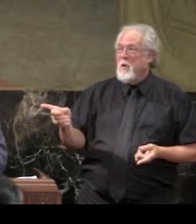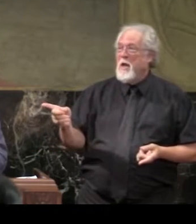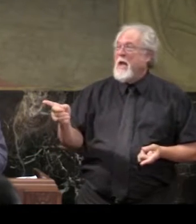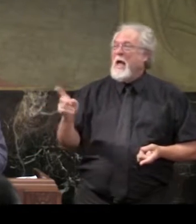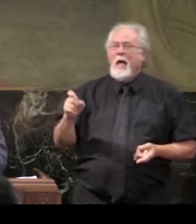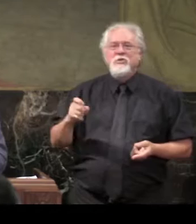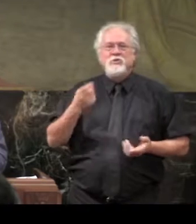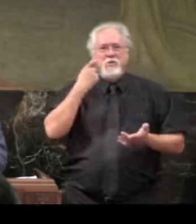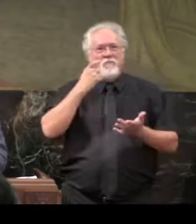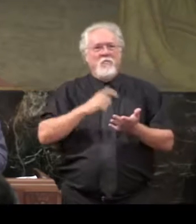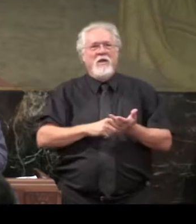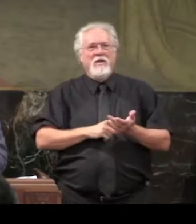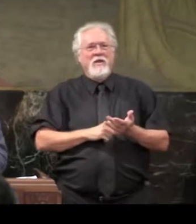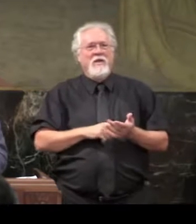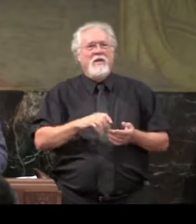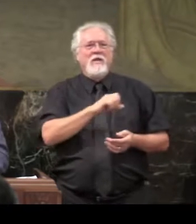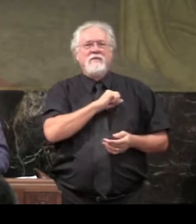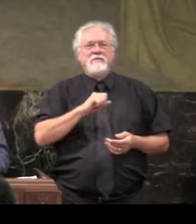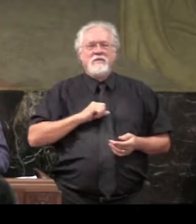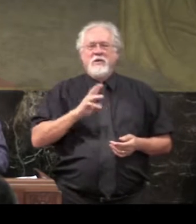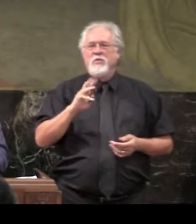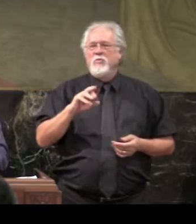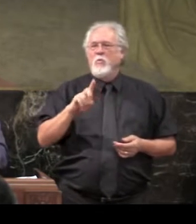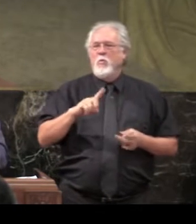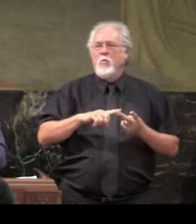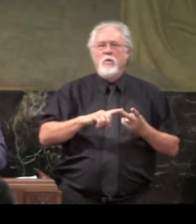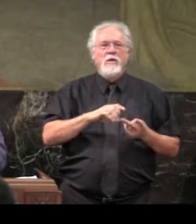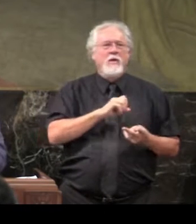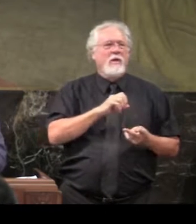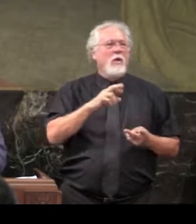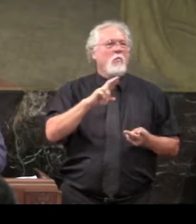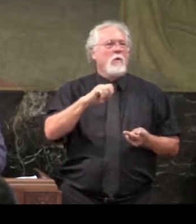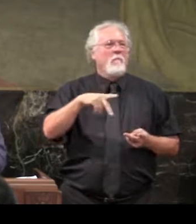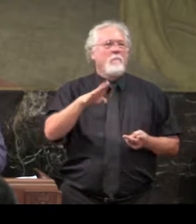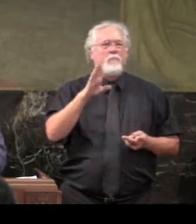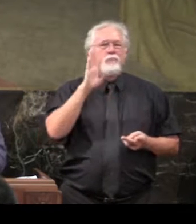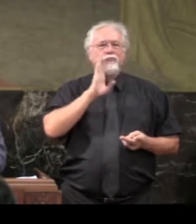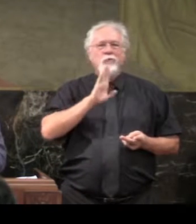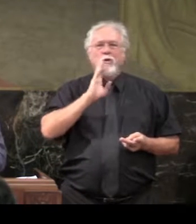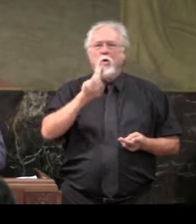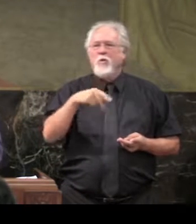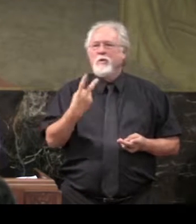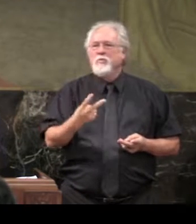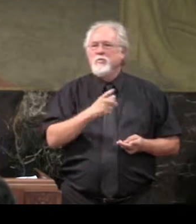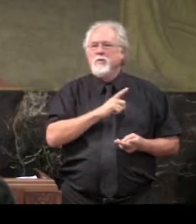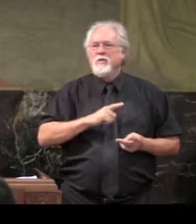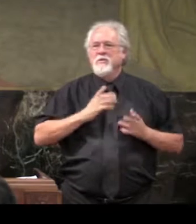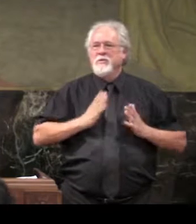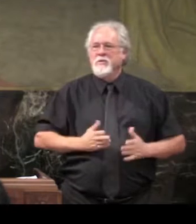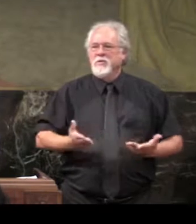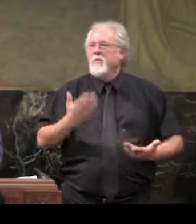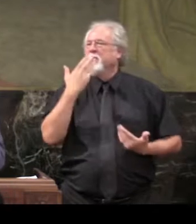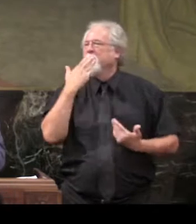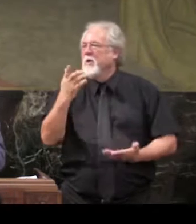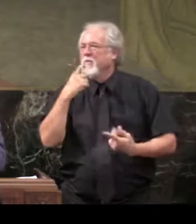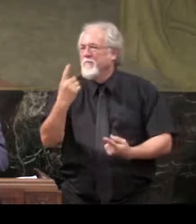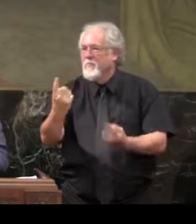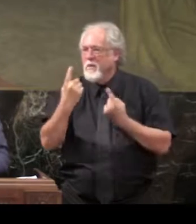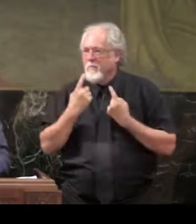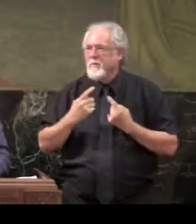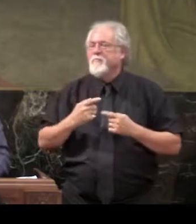should have recognized Senator Ward and Representative Brown, who are here, and I think they're the only two legislators here, but I want to thank you for your presence